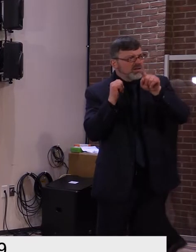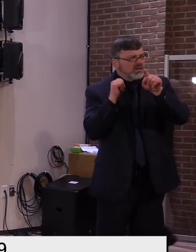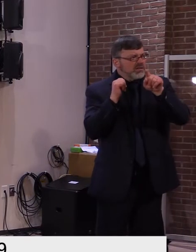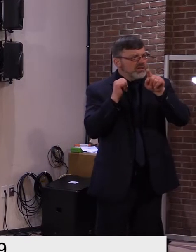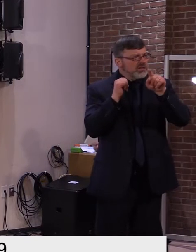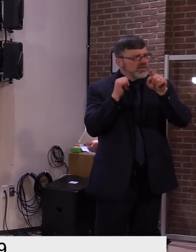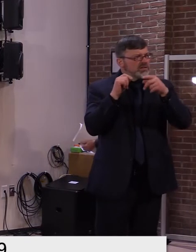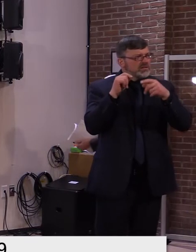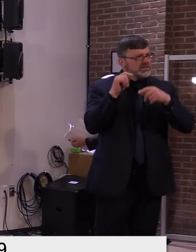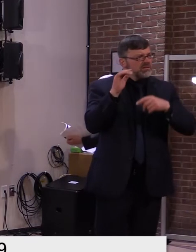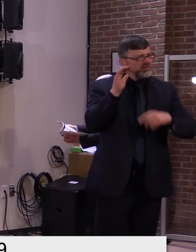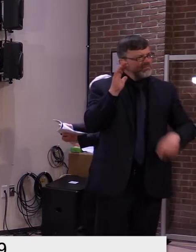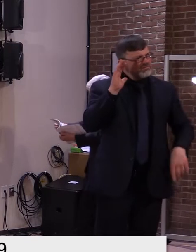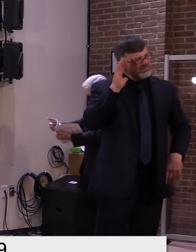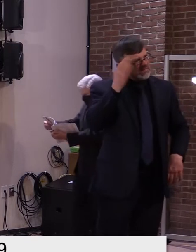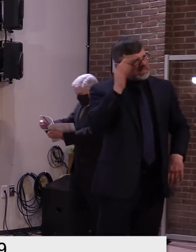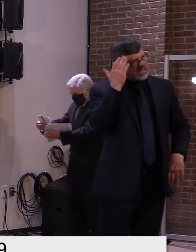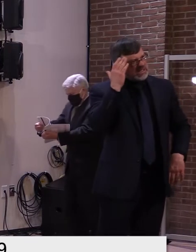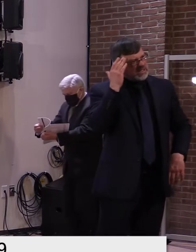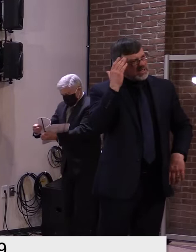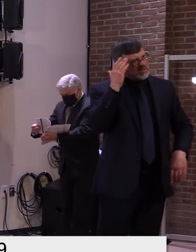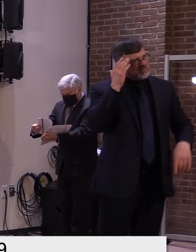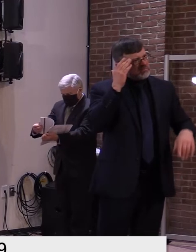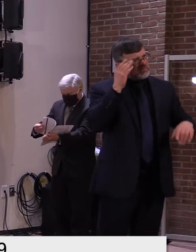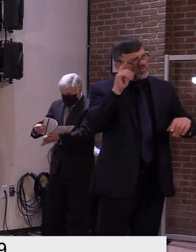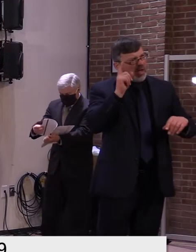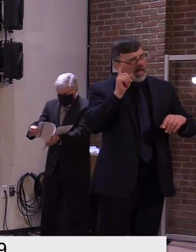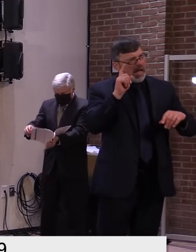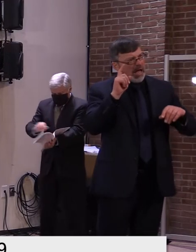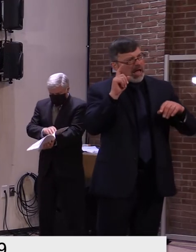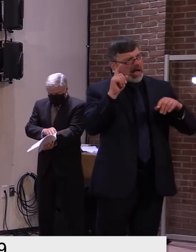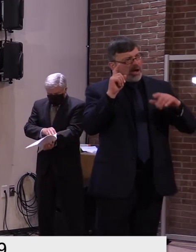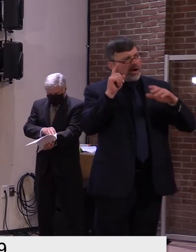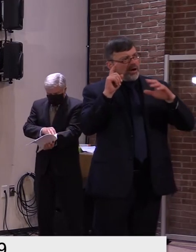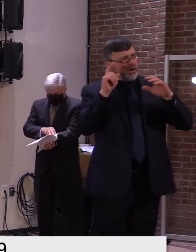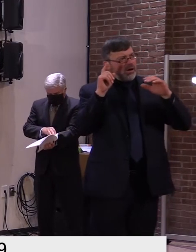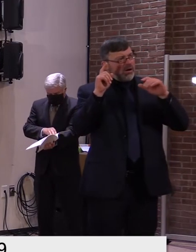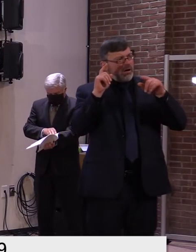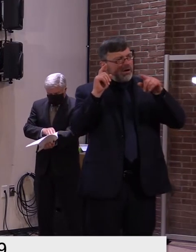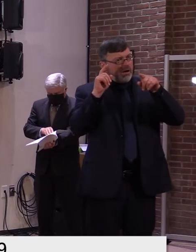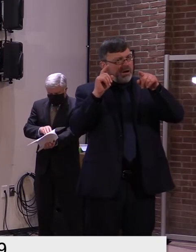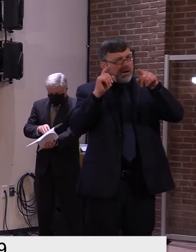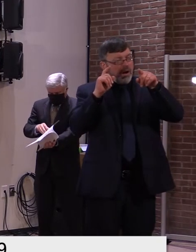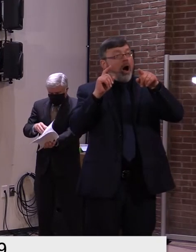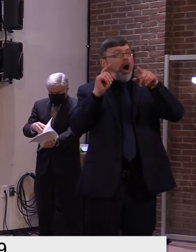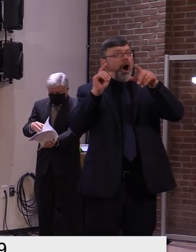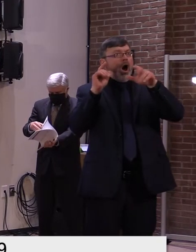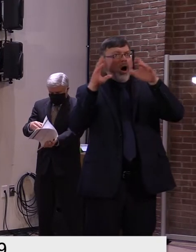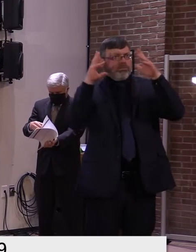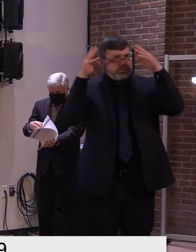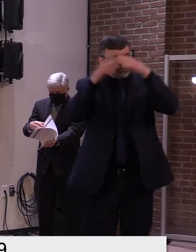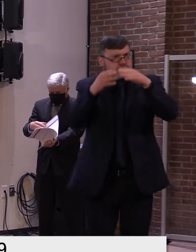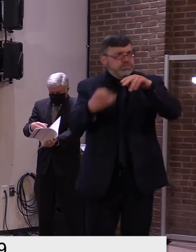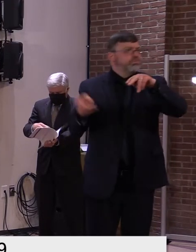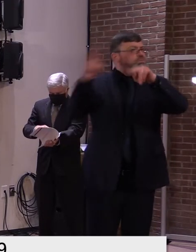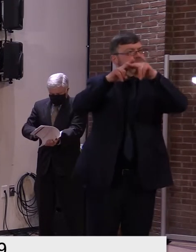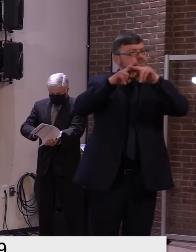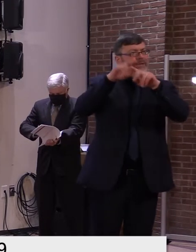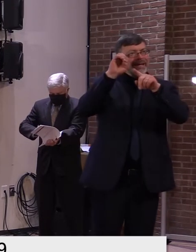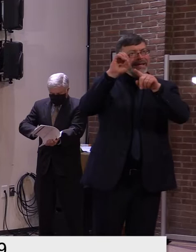Rutland County than you are if you live in Essex County. And Franklin County isn't much farther ahead than Essex